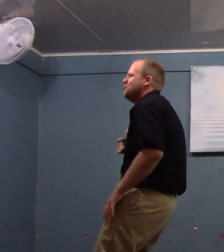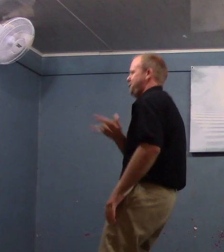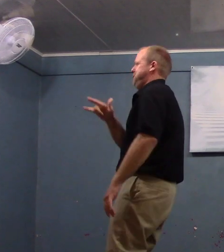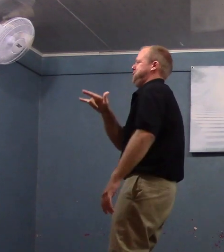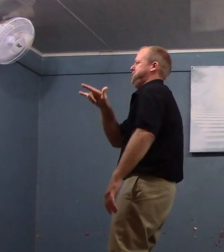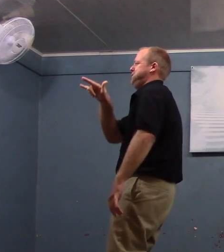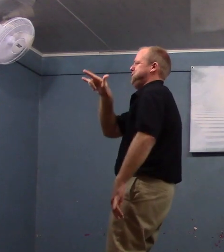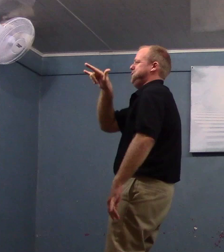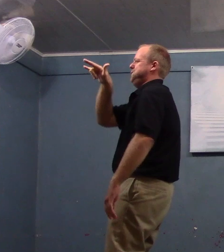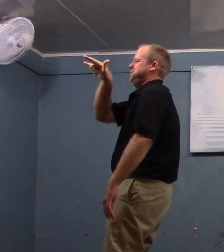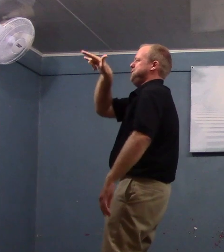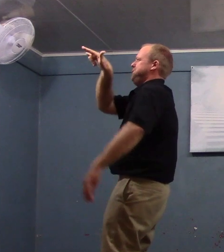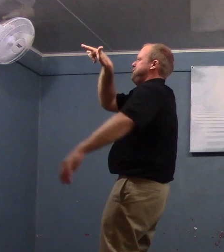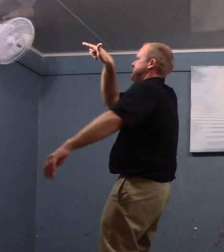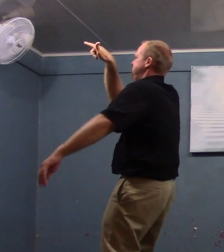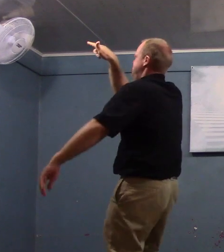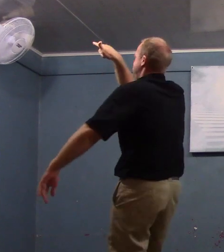Just wait, fine, and you're going to fly.